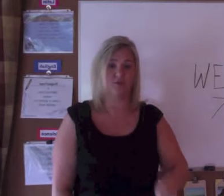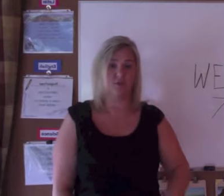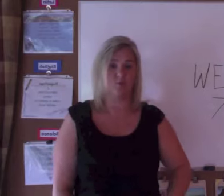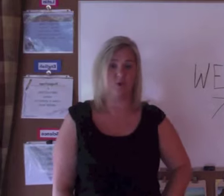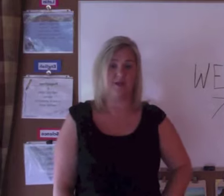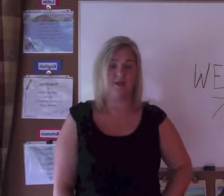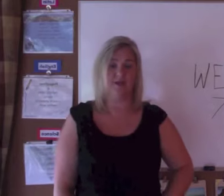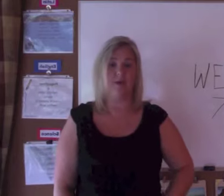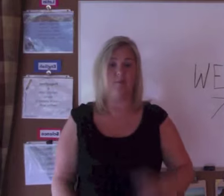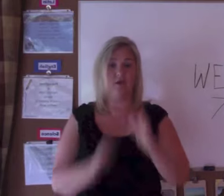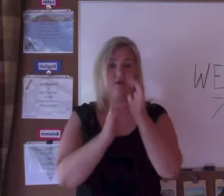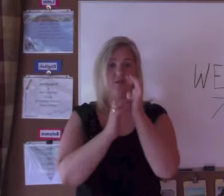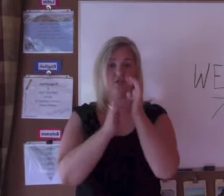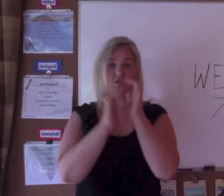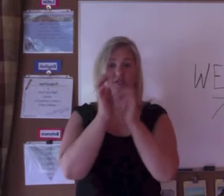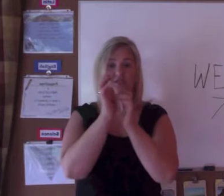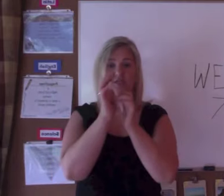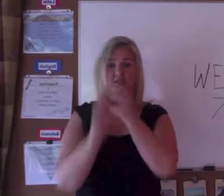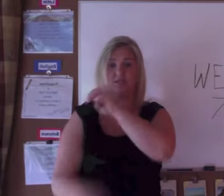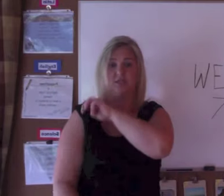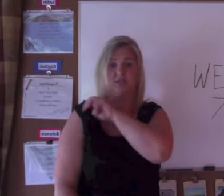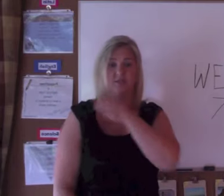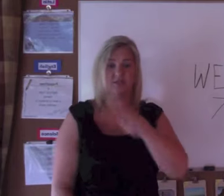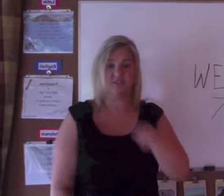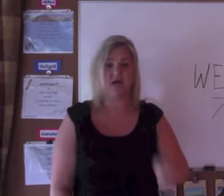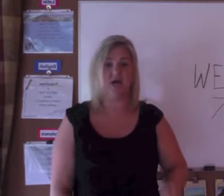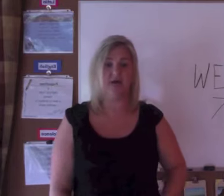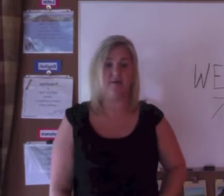your right hip. Jesus, the Messiah.